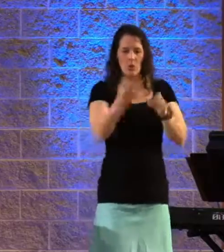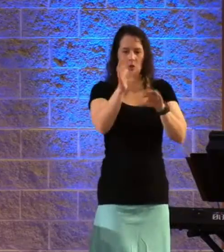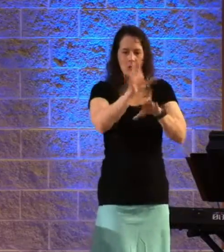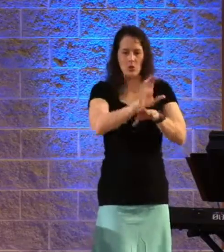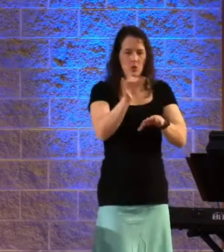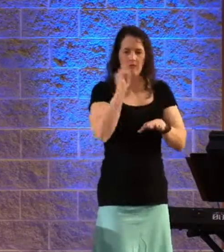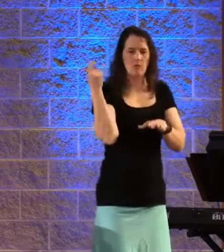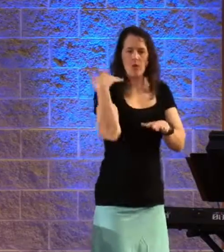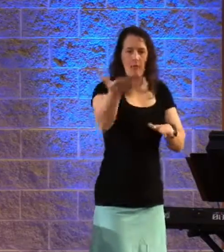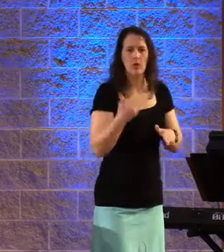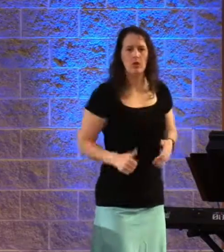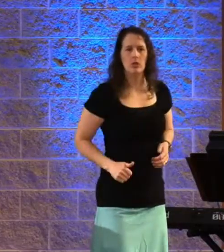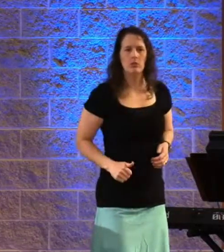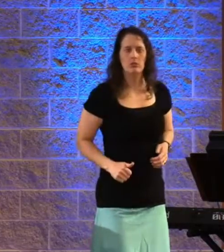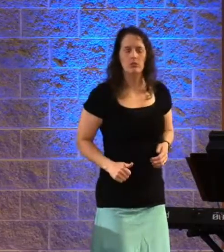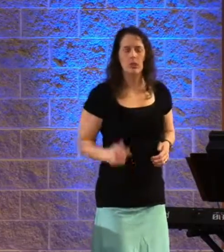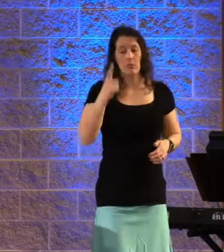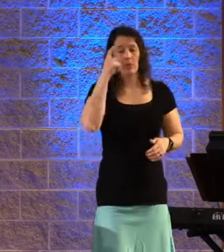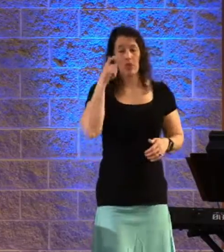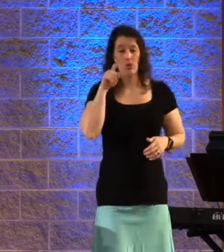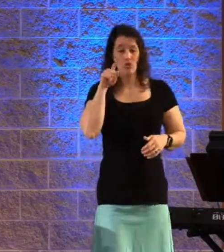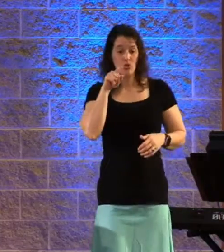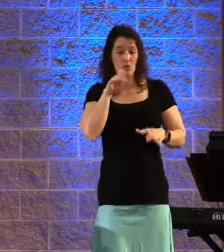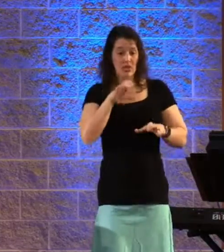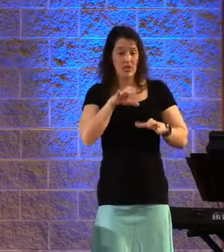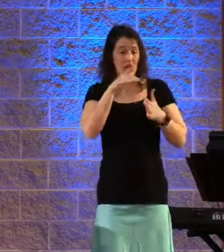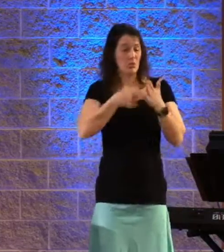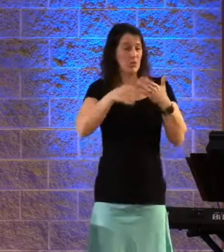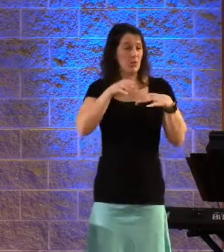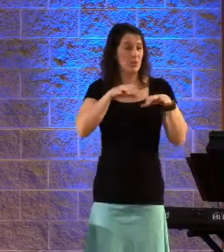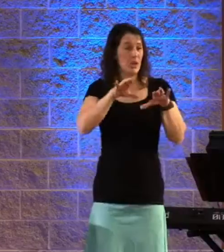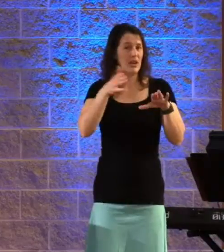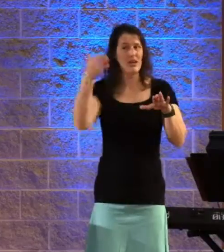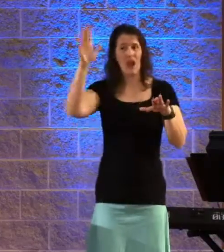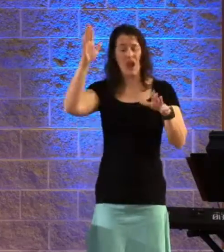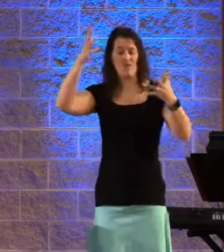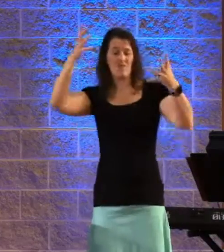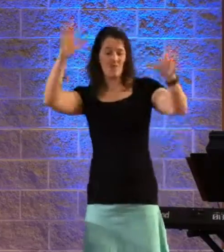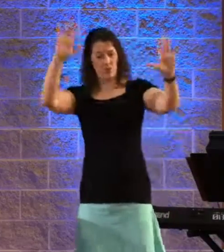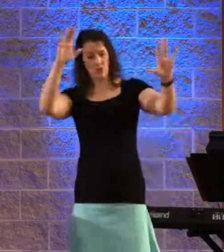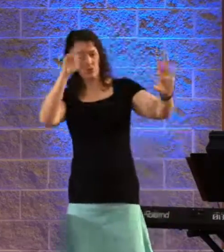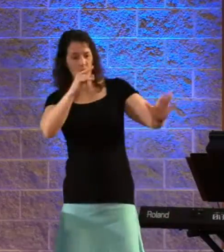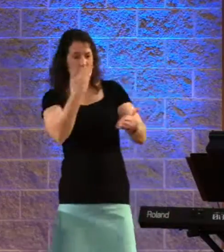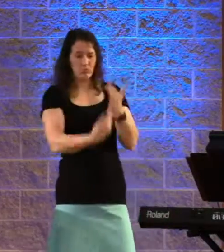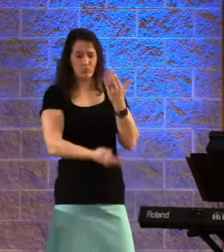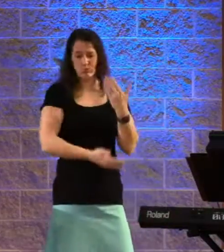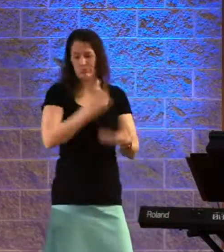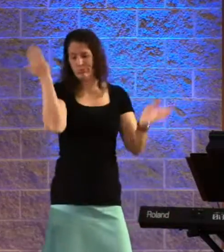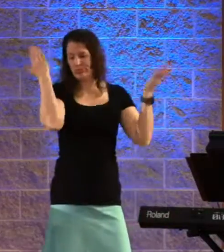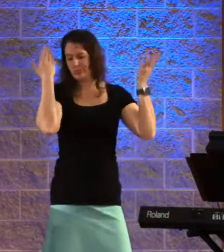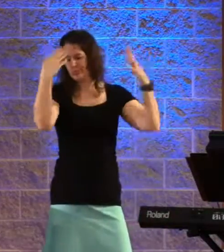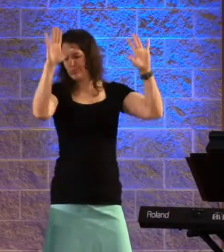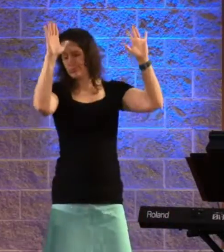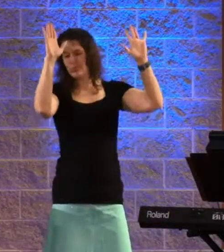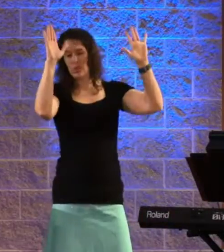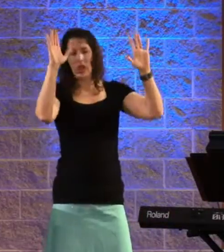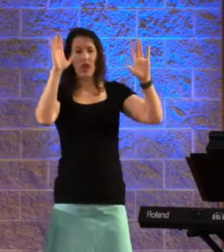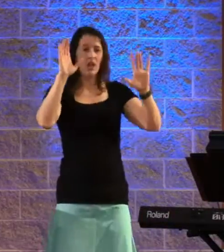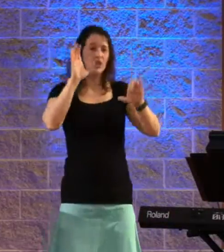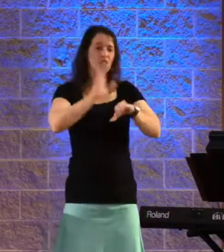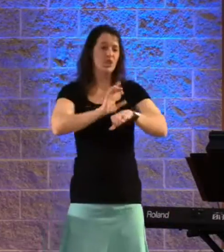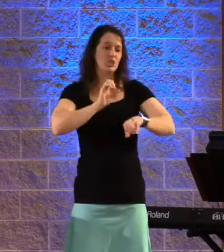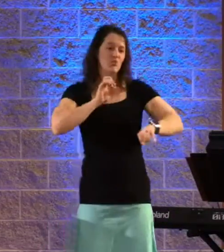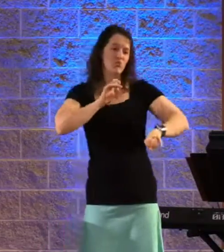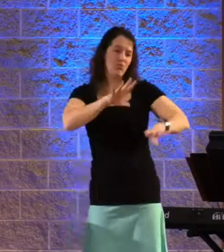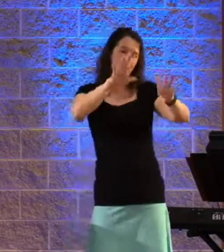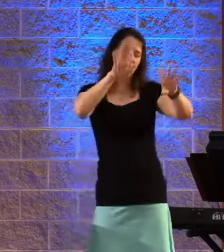church forever. And because you did what you did, God is done with you, and the church tars and feathers